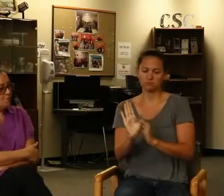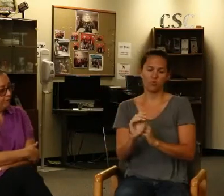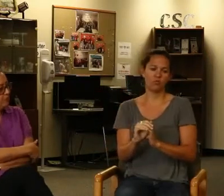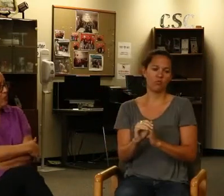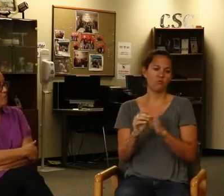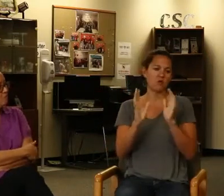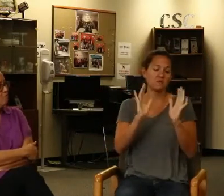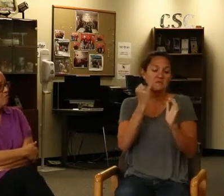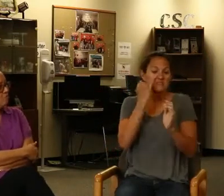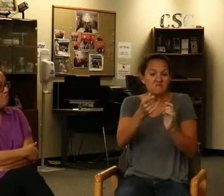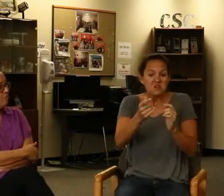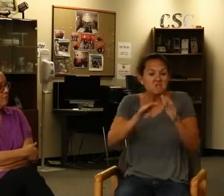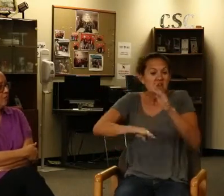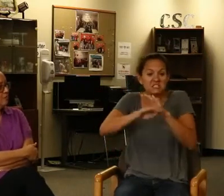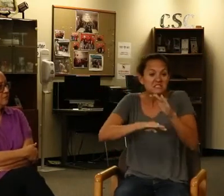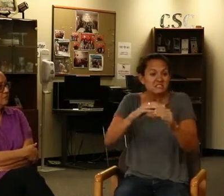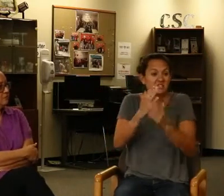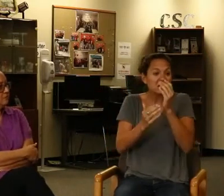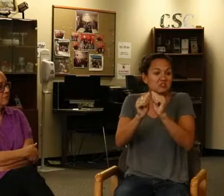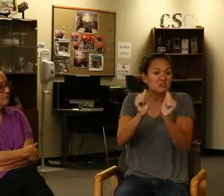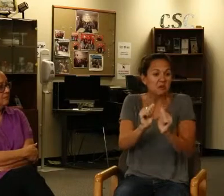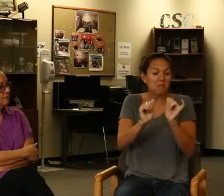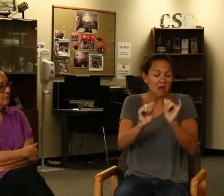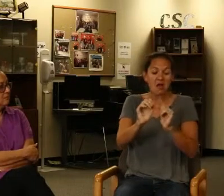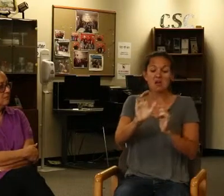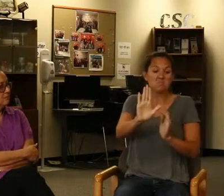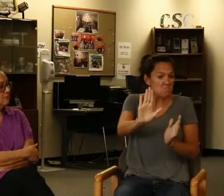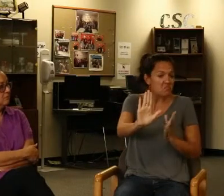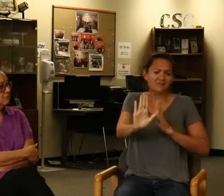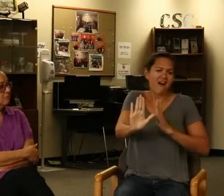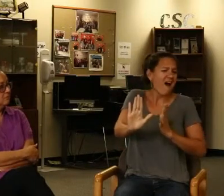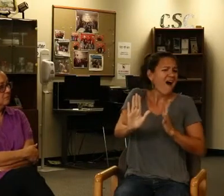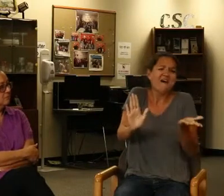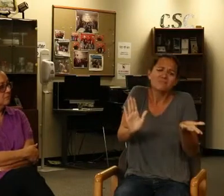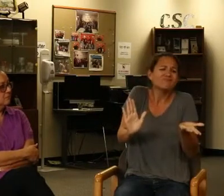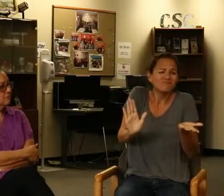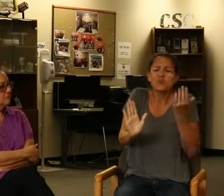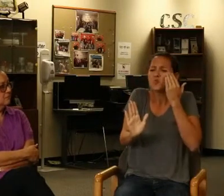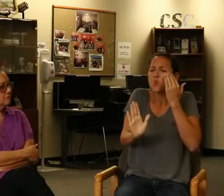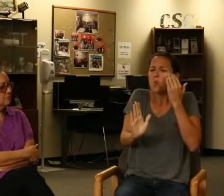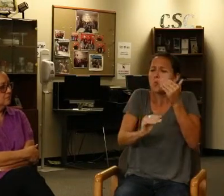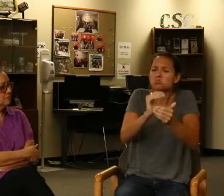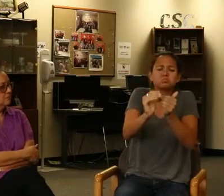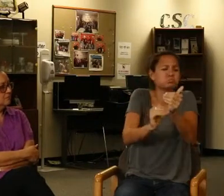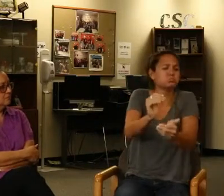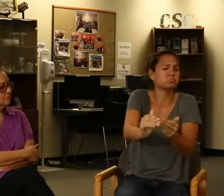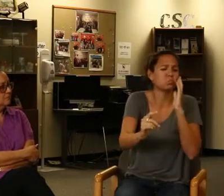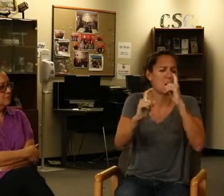or the one hand shape might turn into a bent finger, the X. And it's fine if he signs it the way he's signing it, because